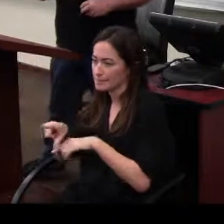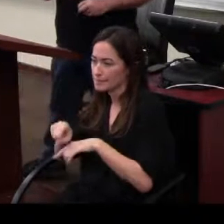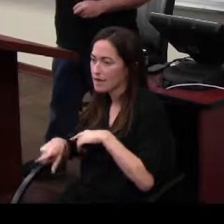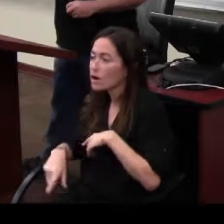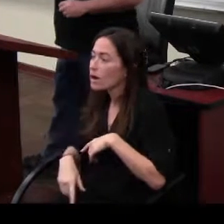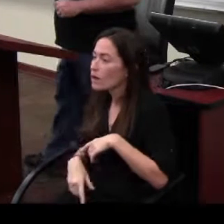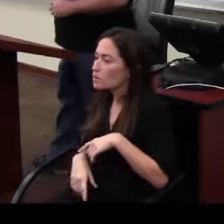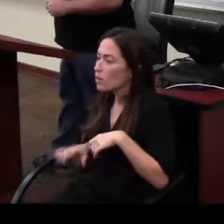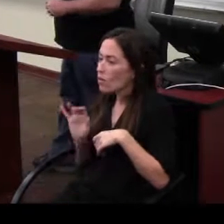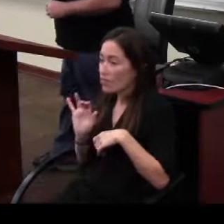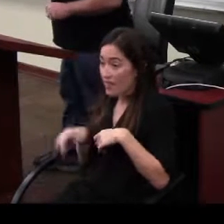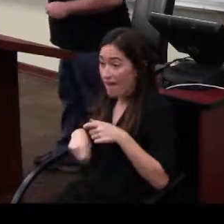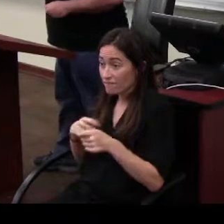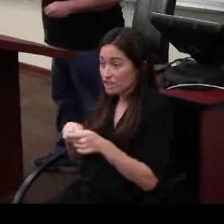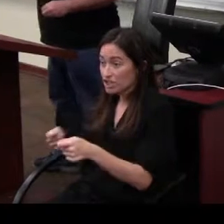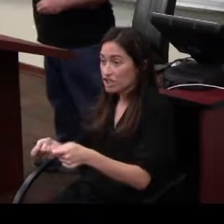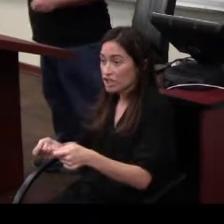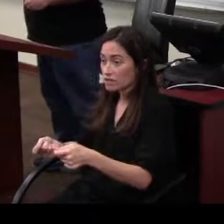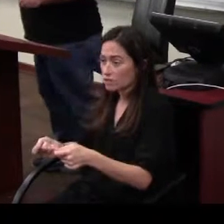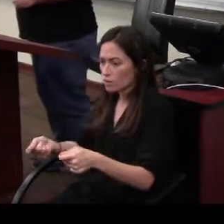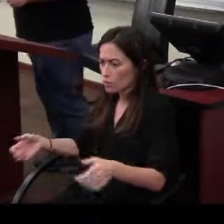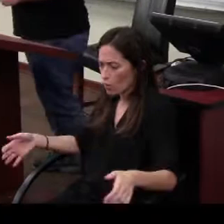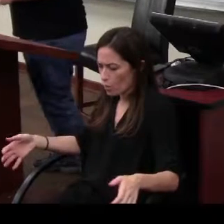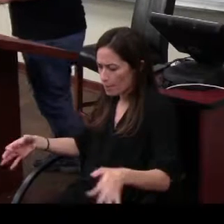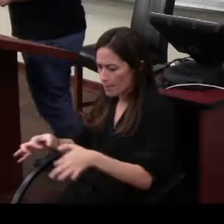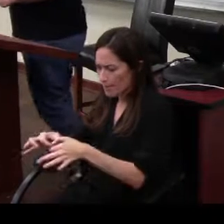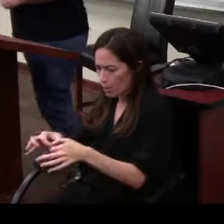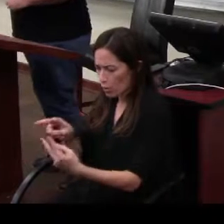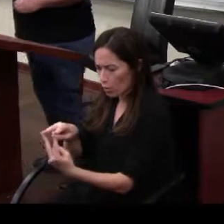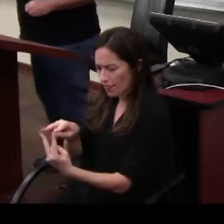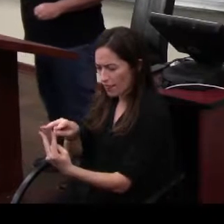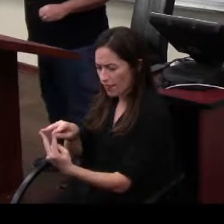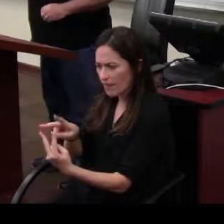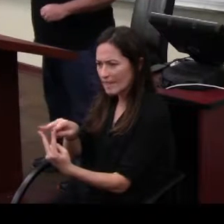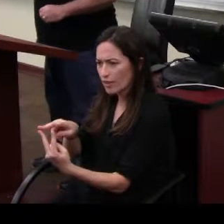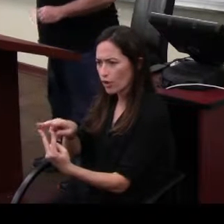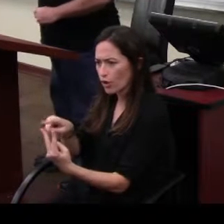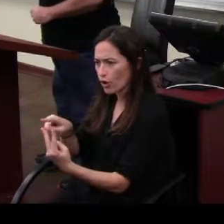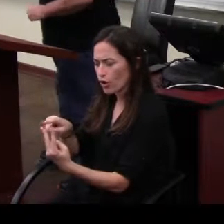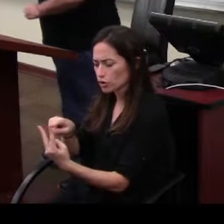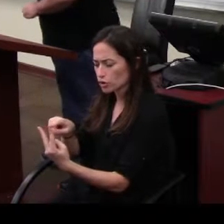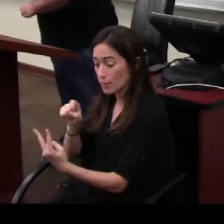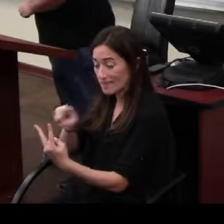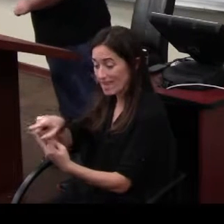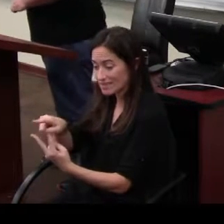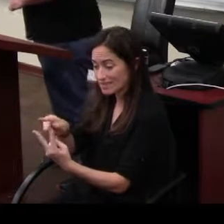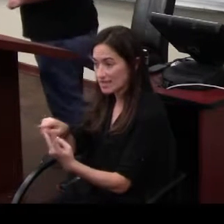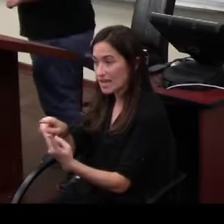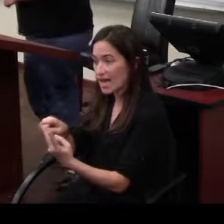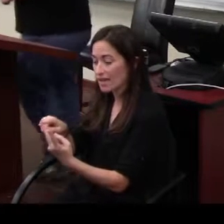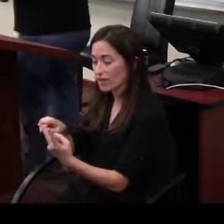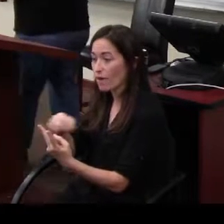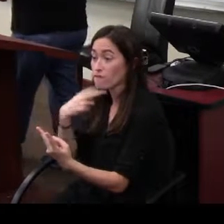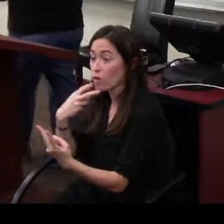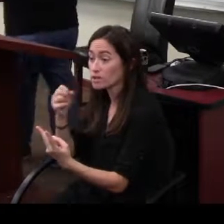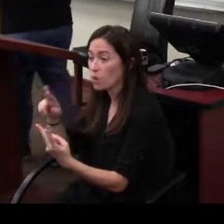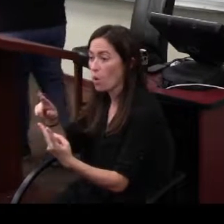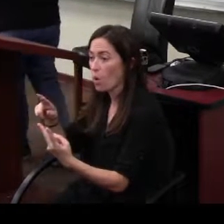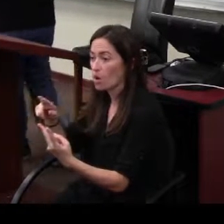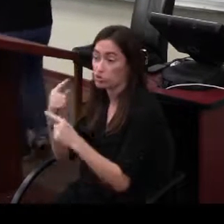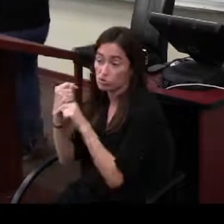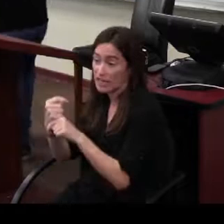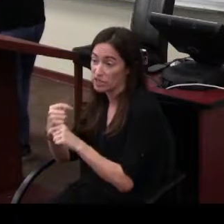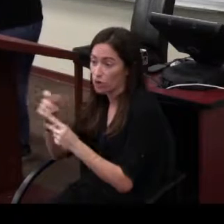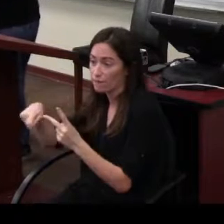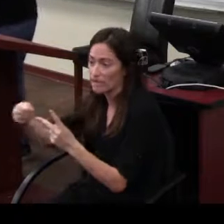the SMS phishing will be paired with either a voice or a traditional phishing attack. So what will